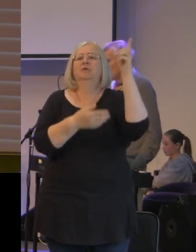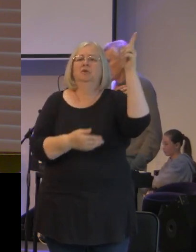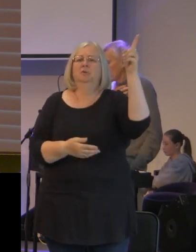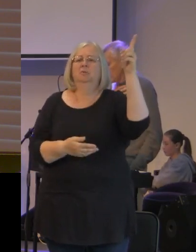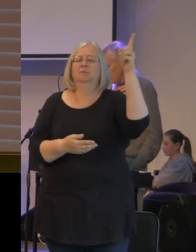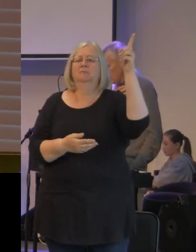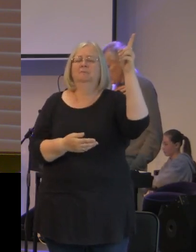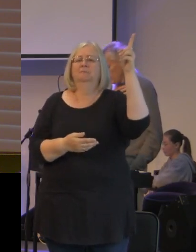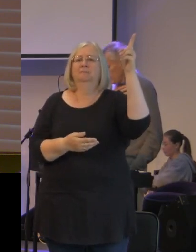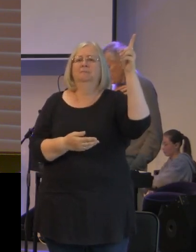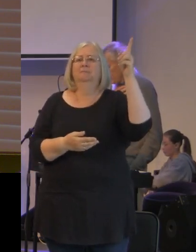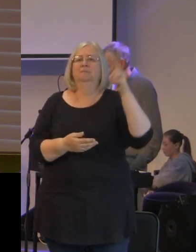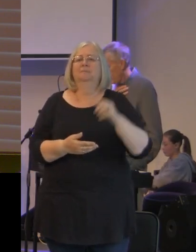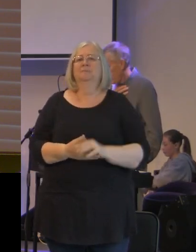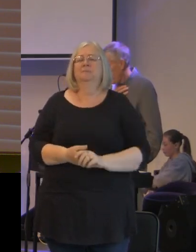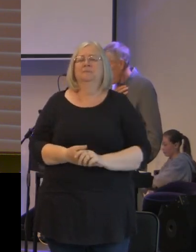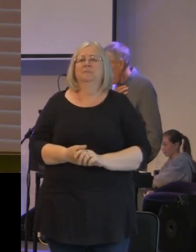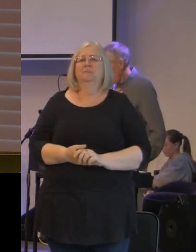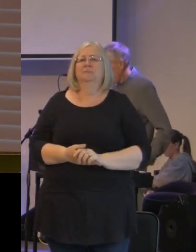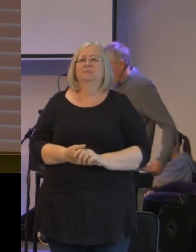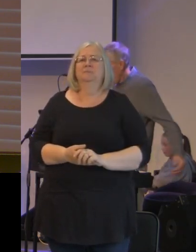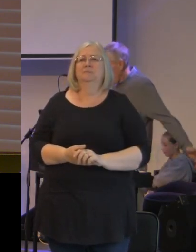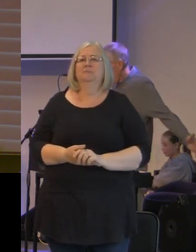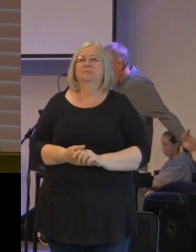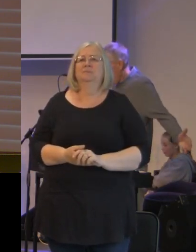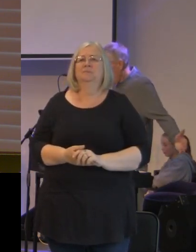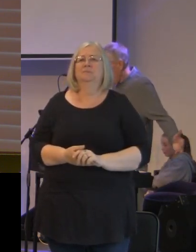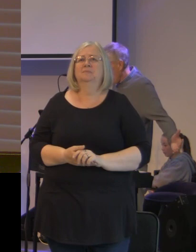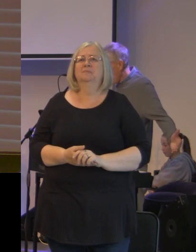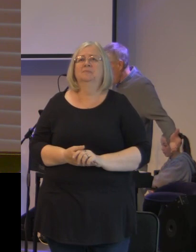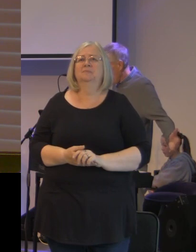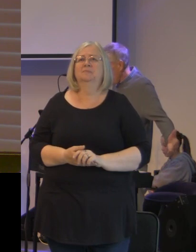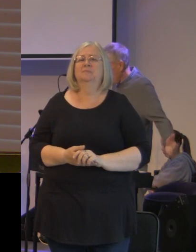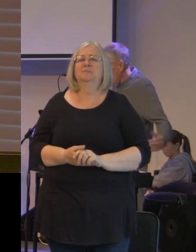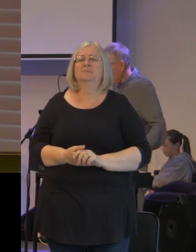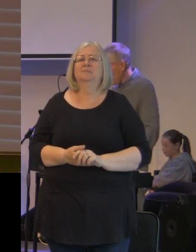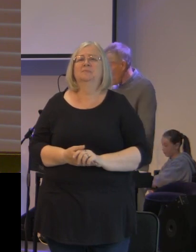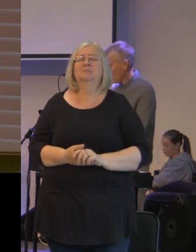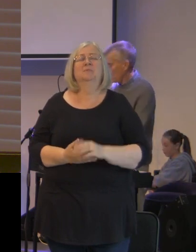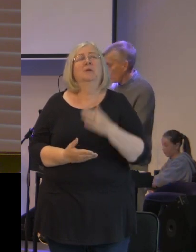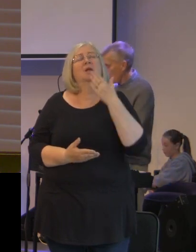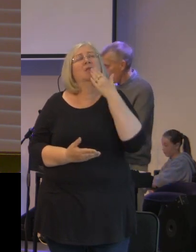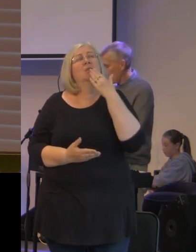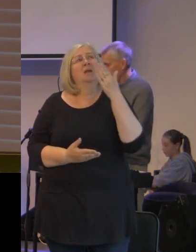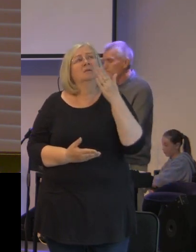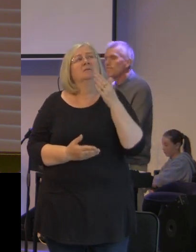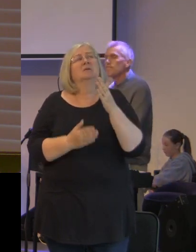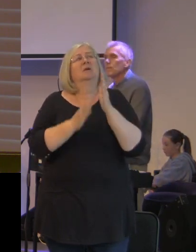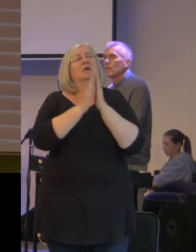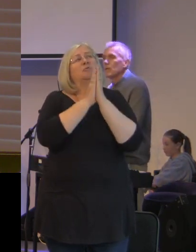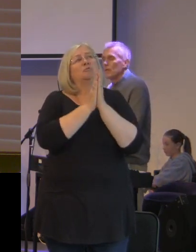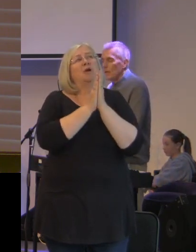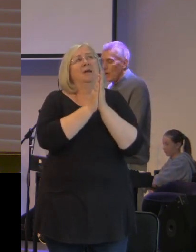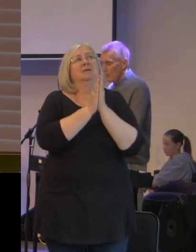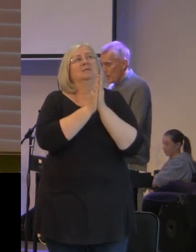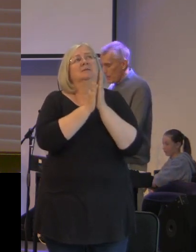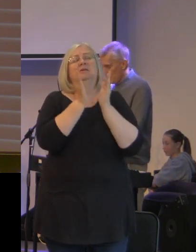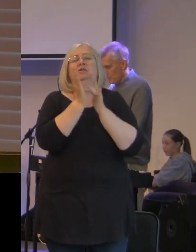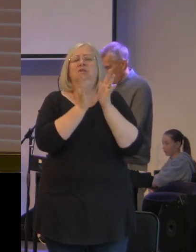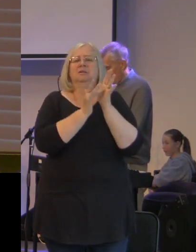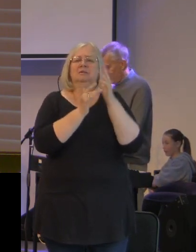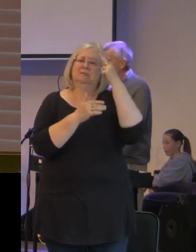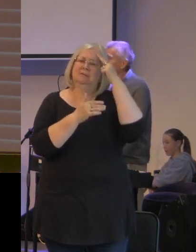give us here on this earth. And we bring our thanks and our prayers in Jesus' precious name.